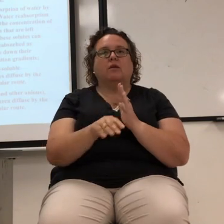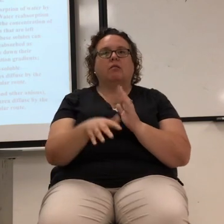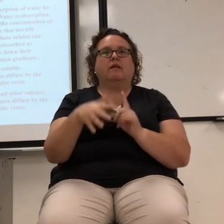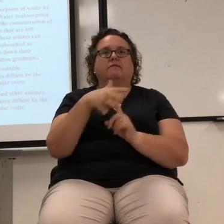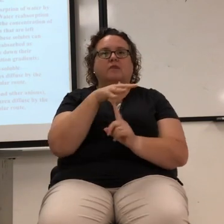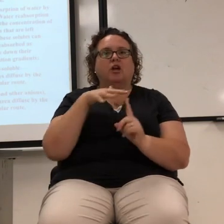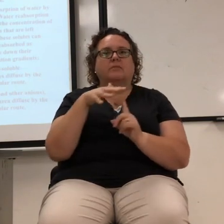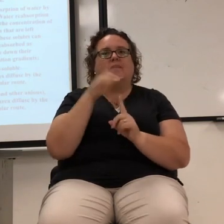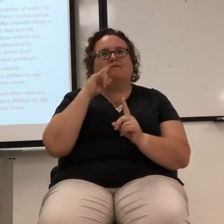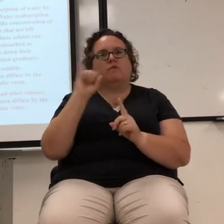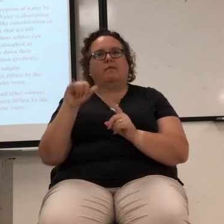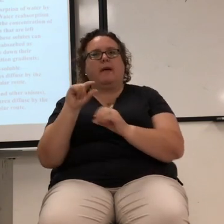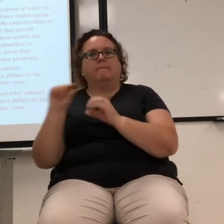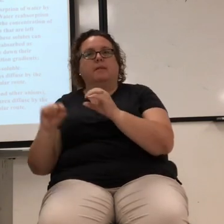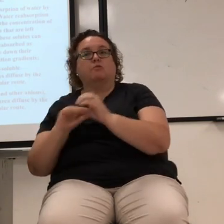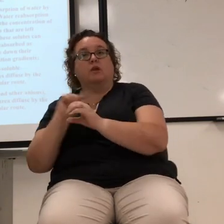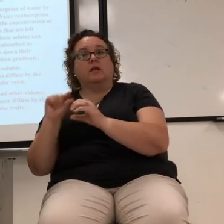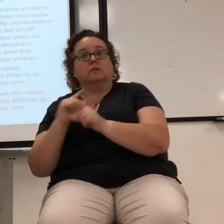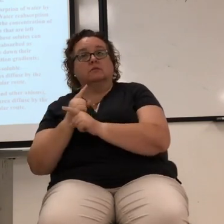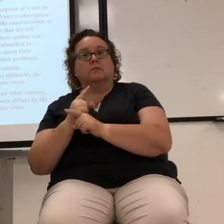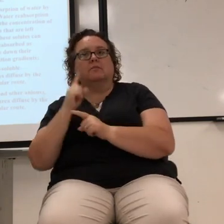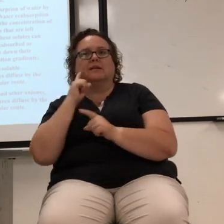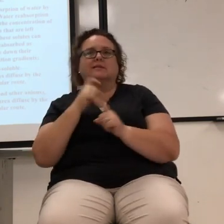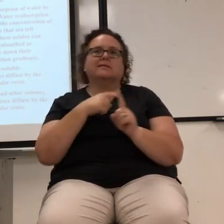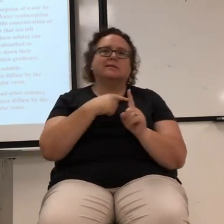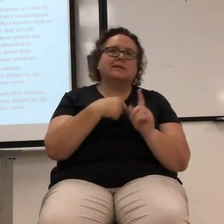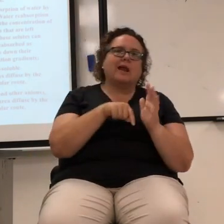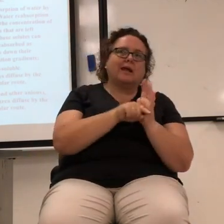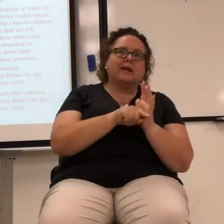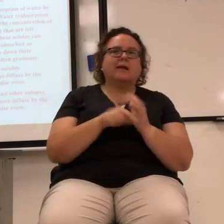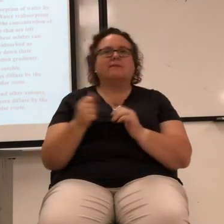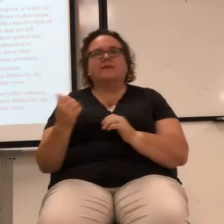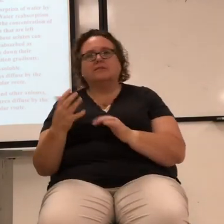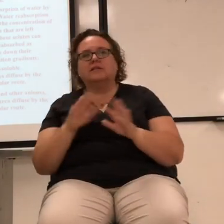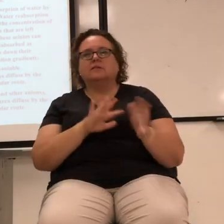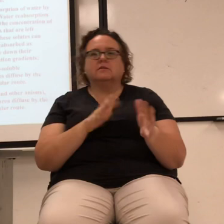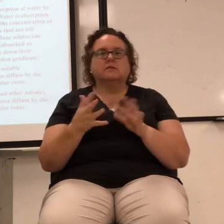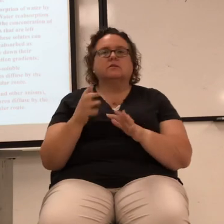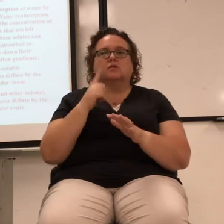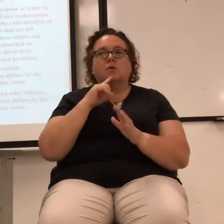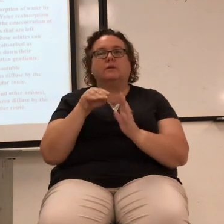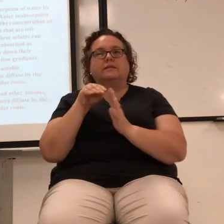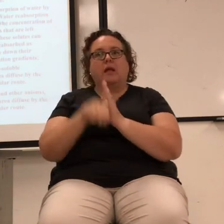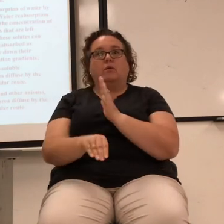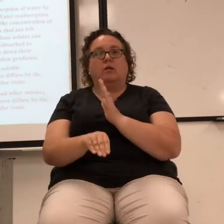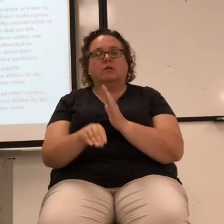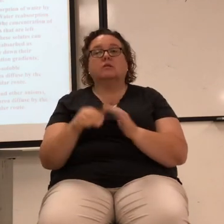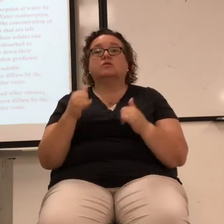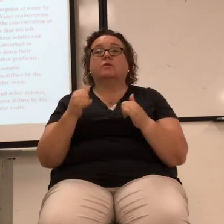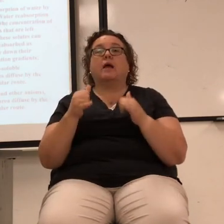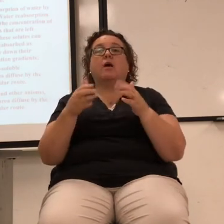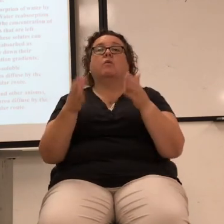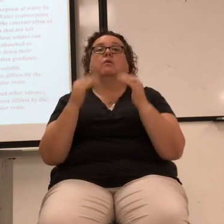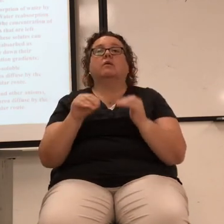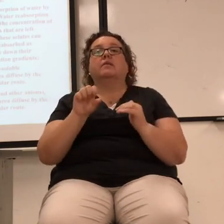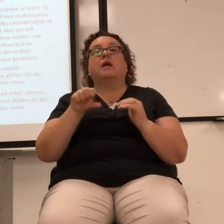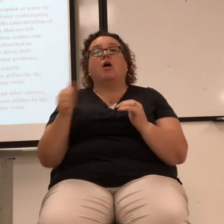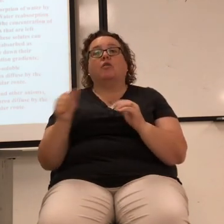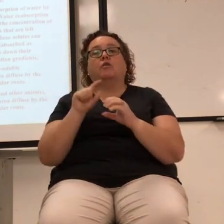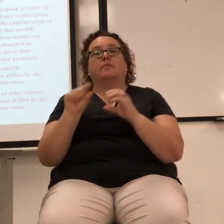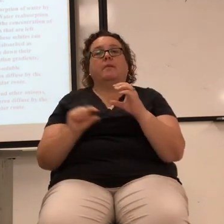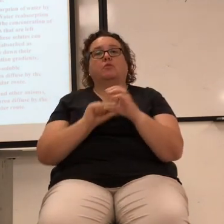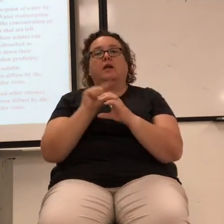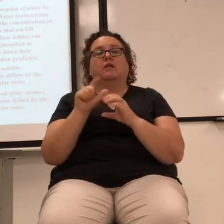environment for this membrane, right? Because it's like negative and 15, makes this downhill. So let's go to the other membrane, the luminal